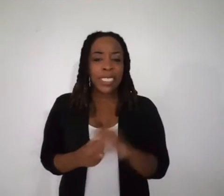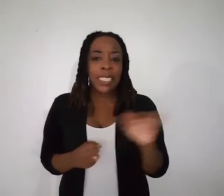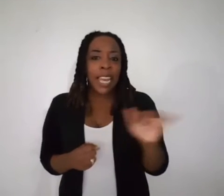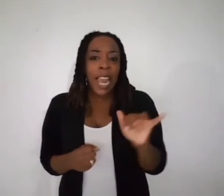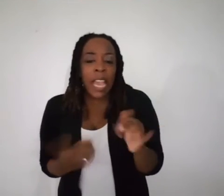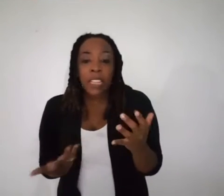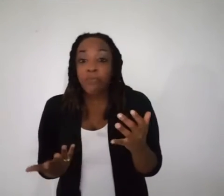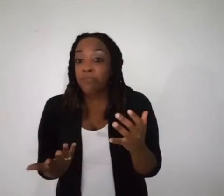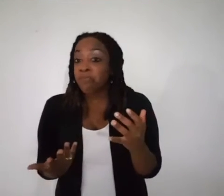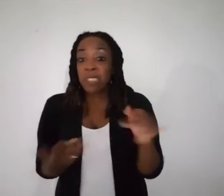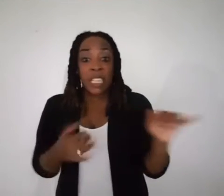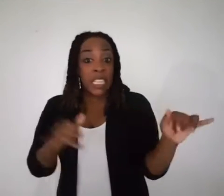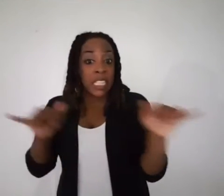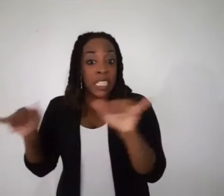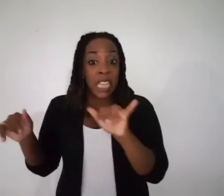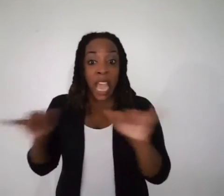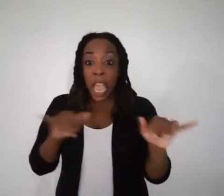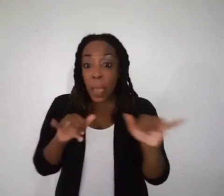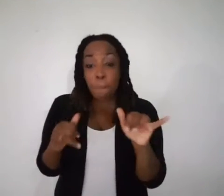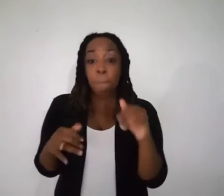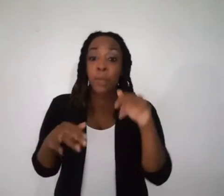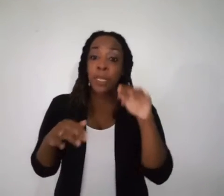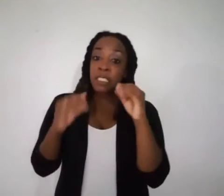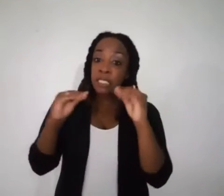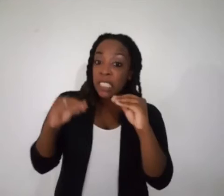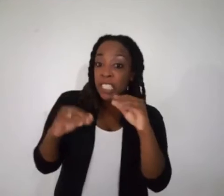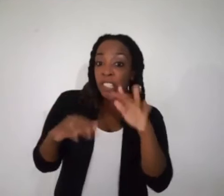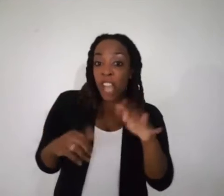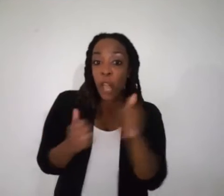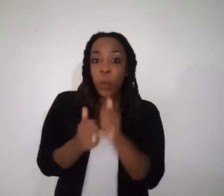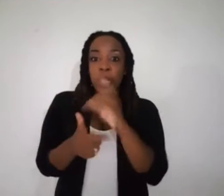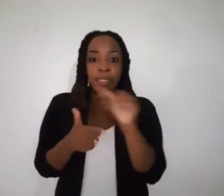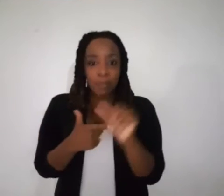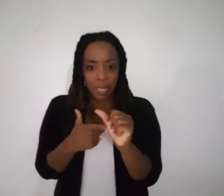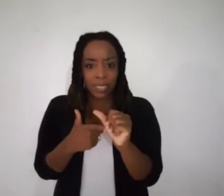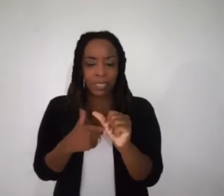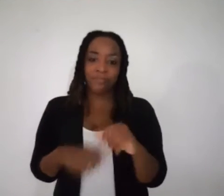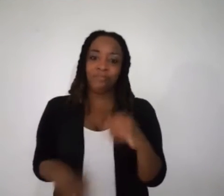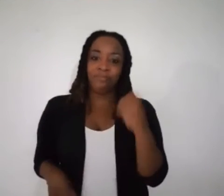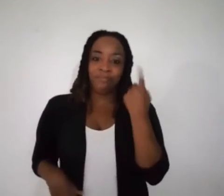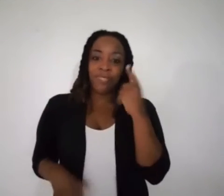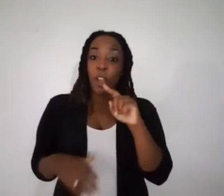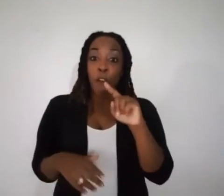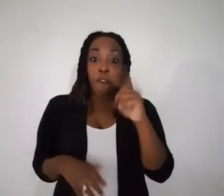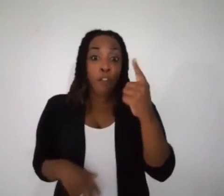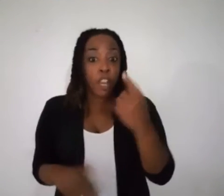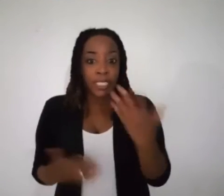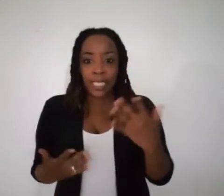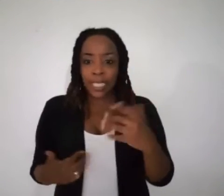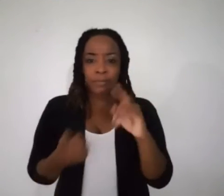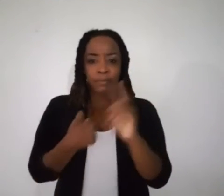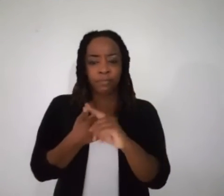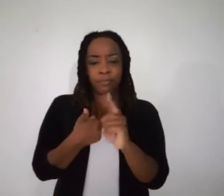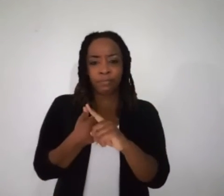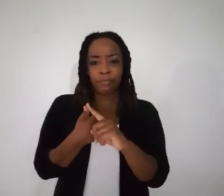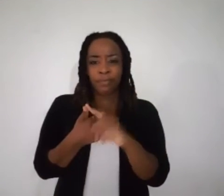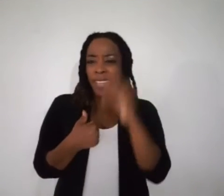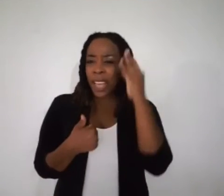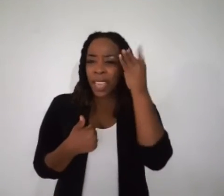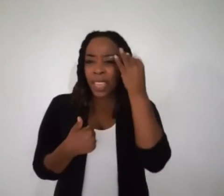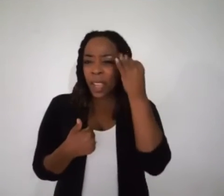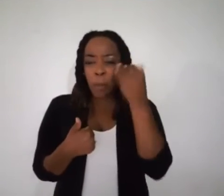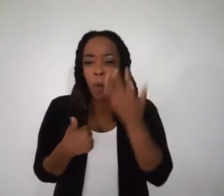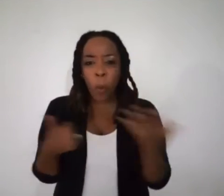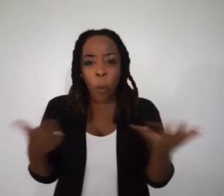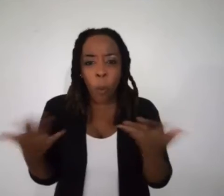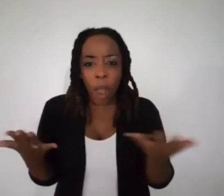anything else. But let's start with the first few pointers. The first thing you have to think about is that you're going to be